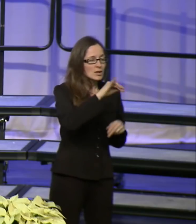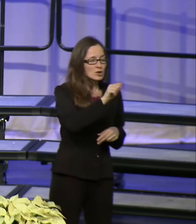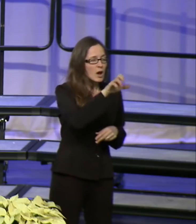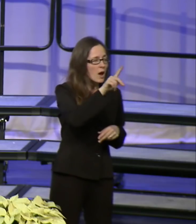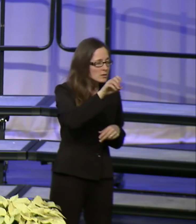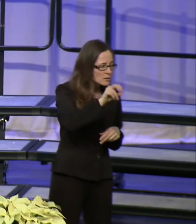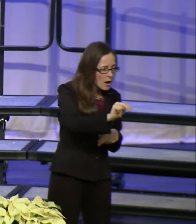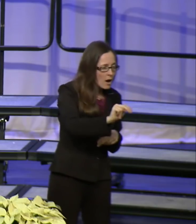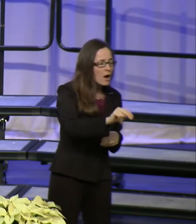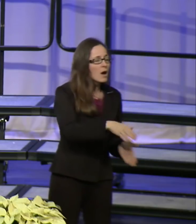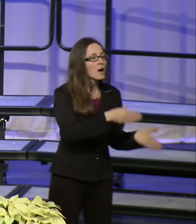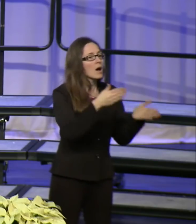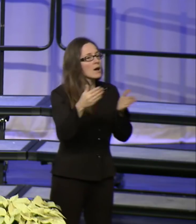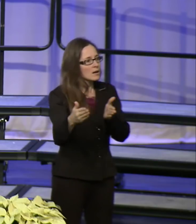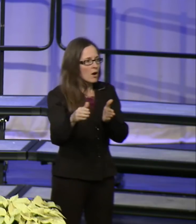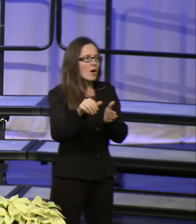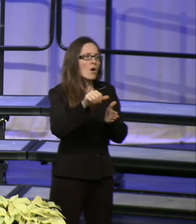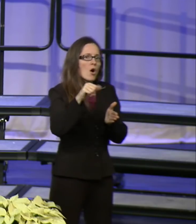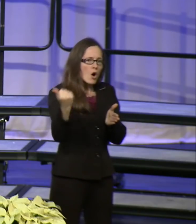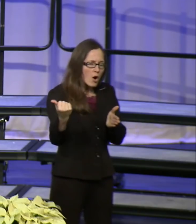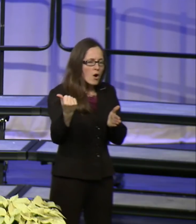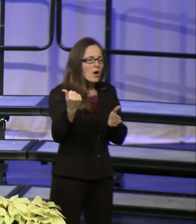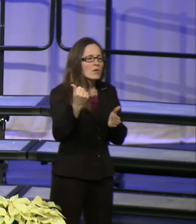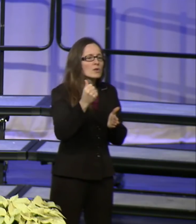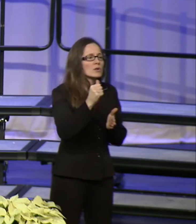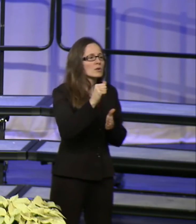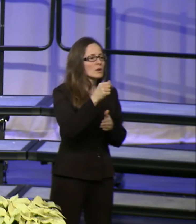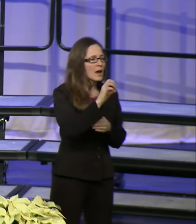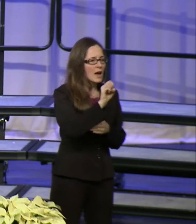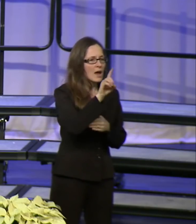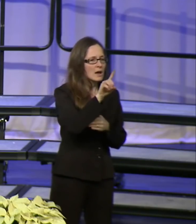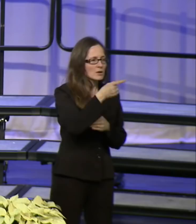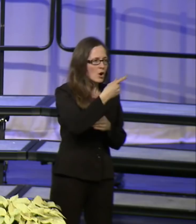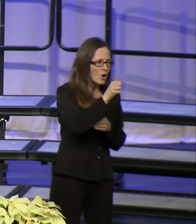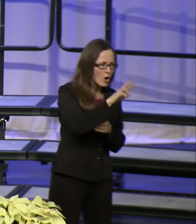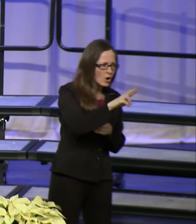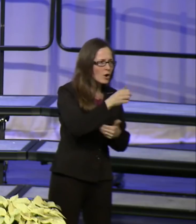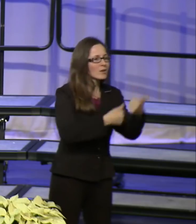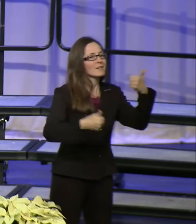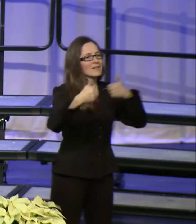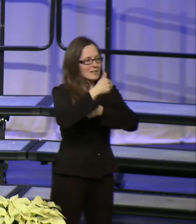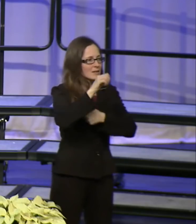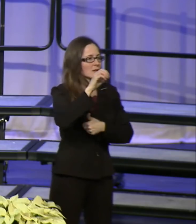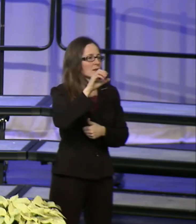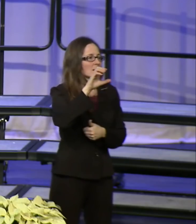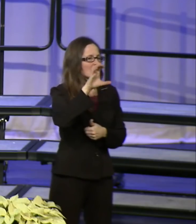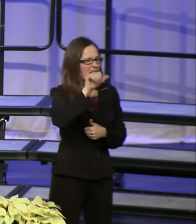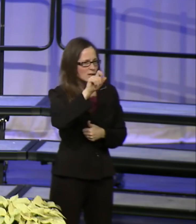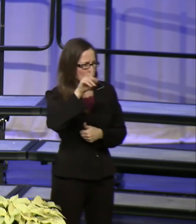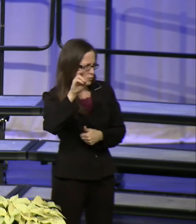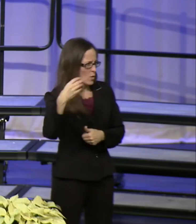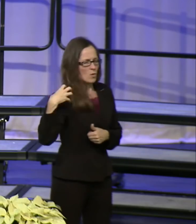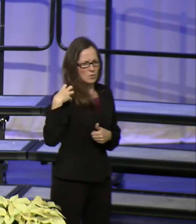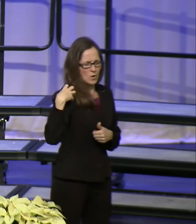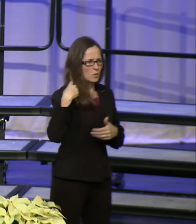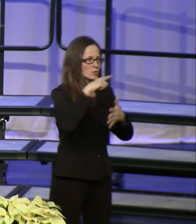course, Edgar, and my head coach, Dale Castro. My best friends, I'm lucky enough to have 2 best friends, one since I've known since 1991,